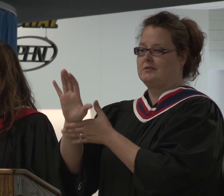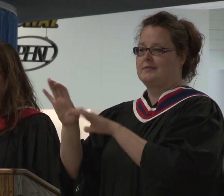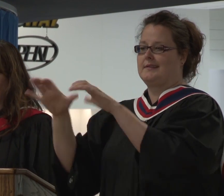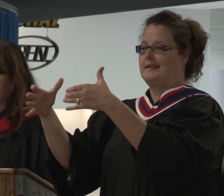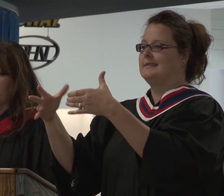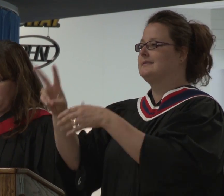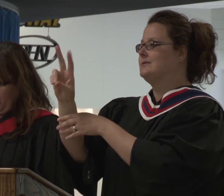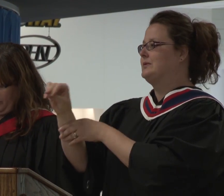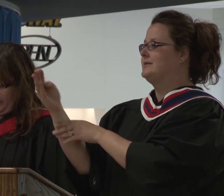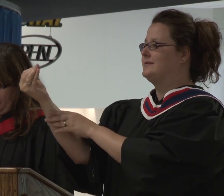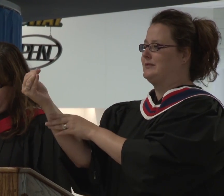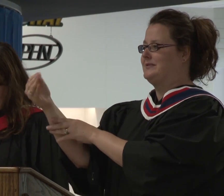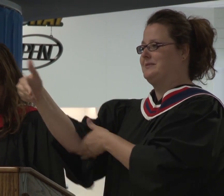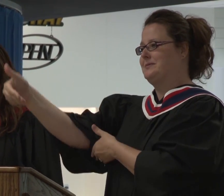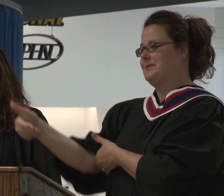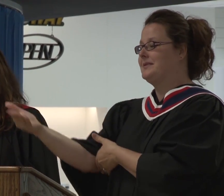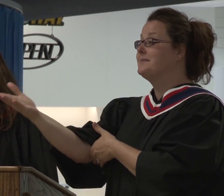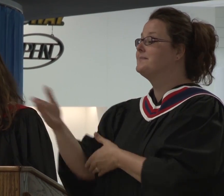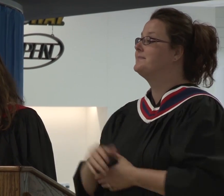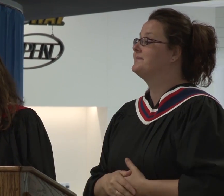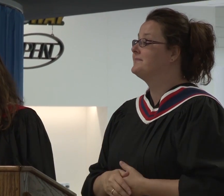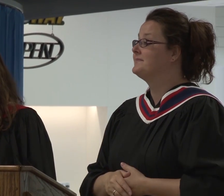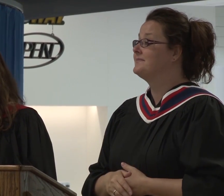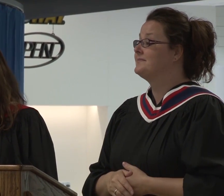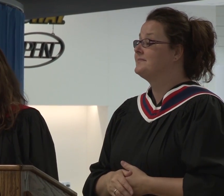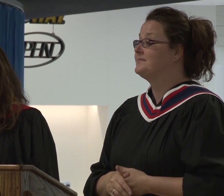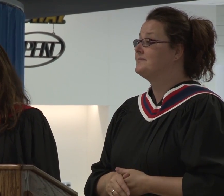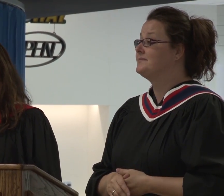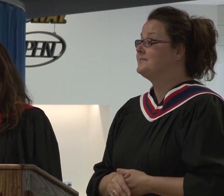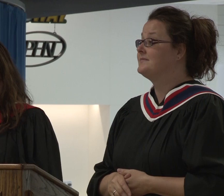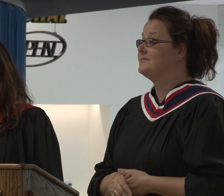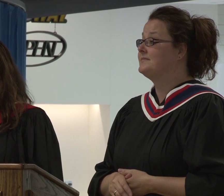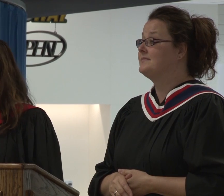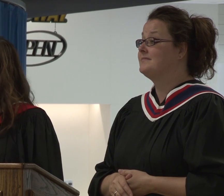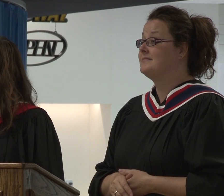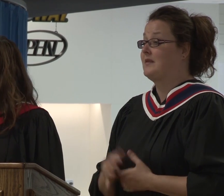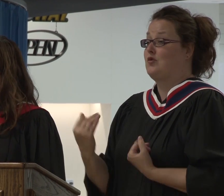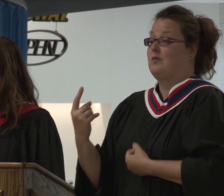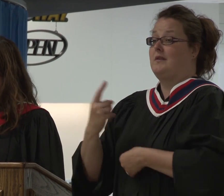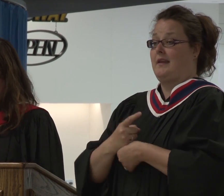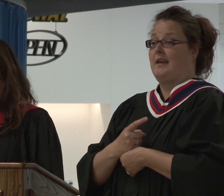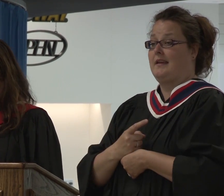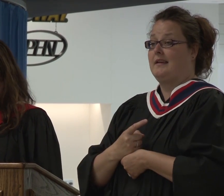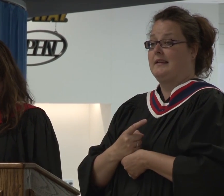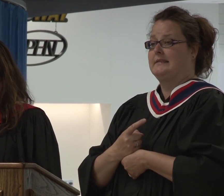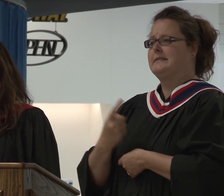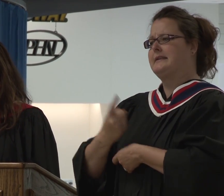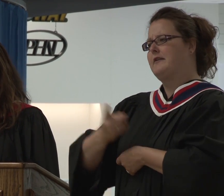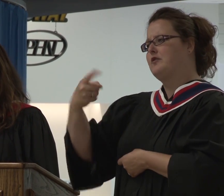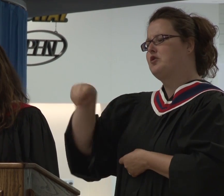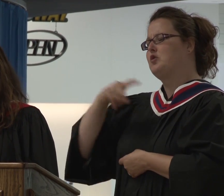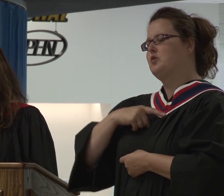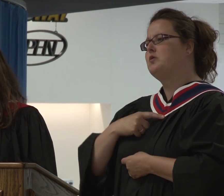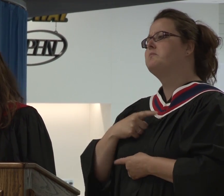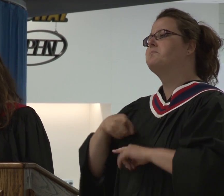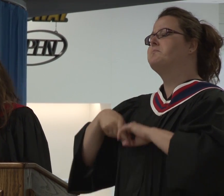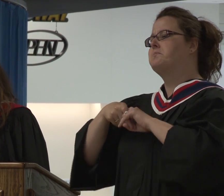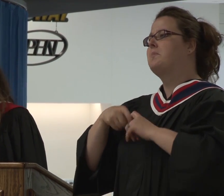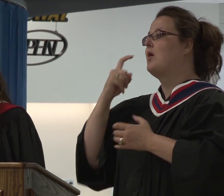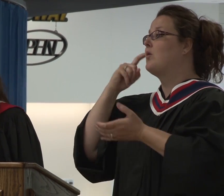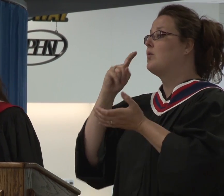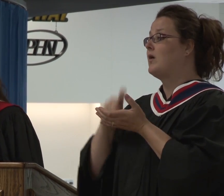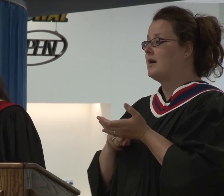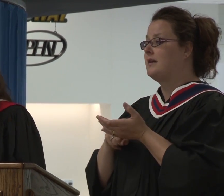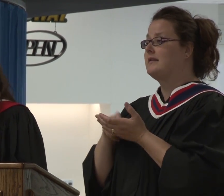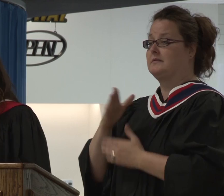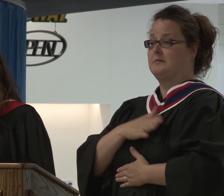of 2014. This day is a day set aside to pause and to recognize